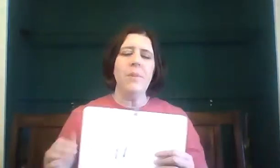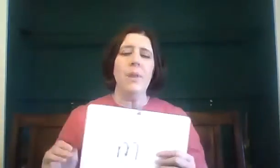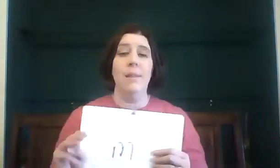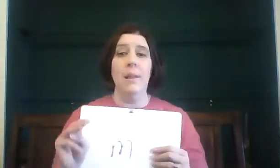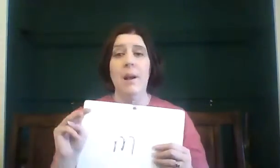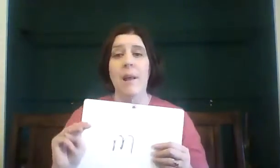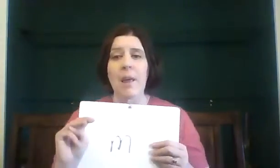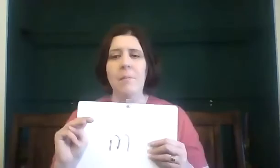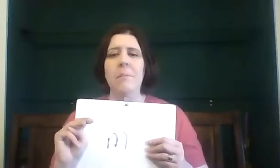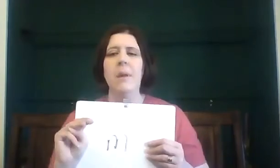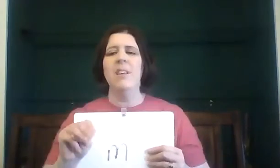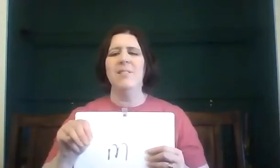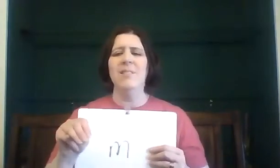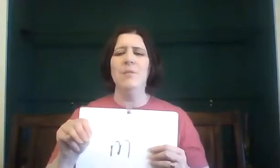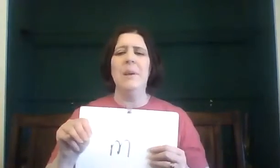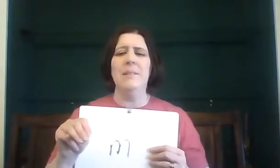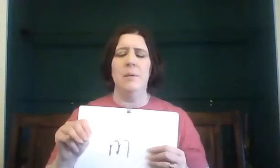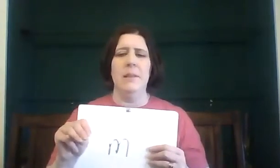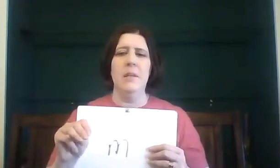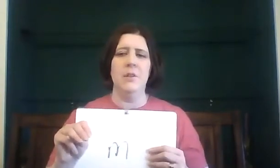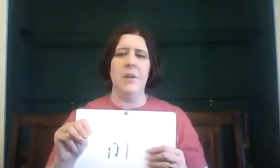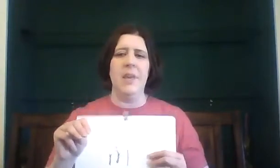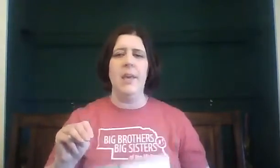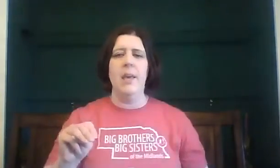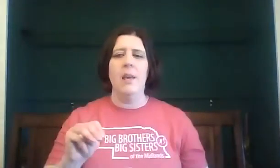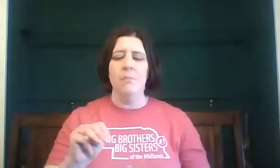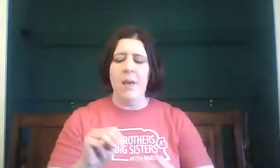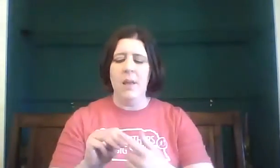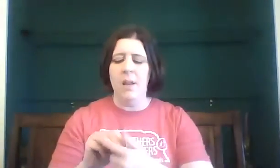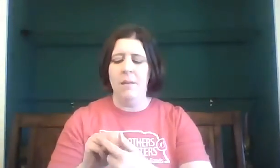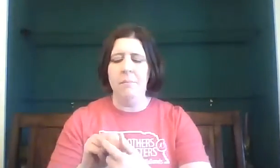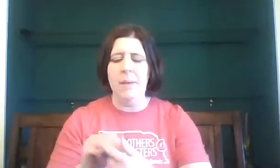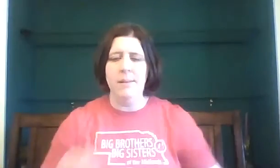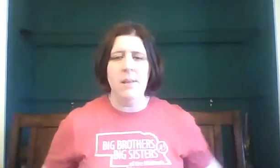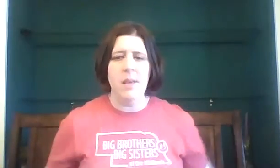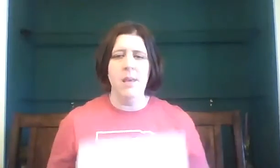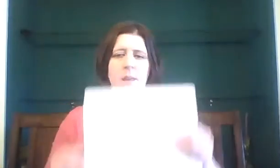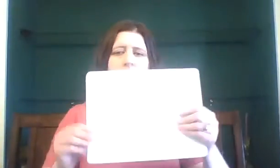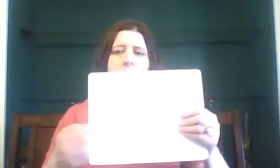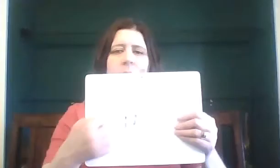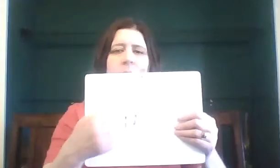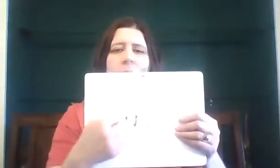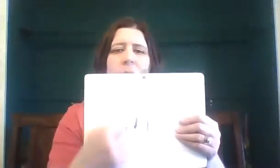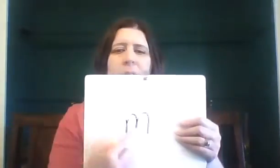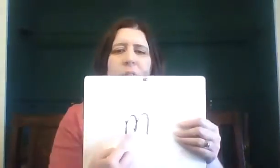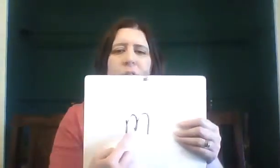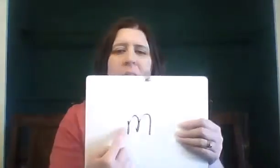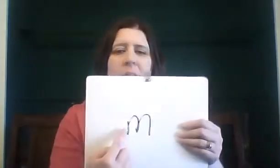Now the letter M, might seem a little tricky, but basically you see how there's the straight